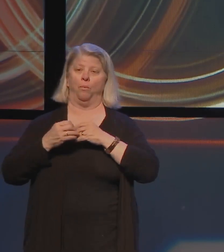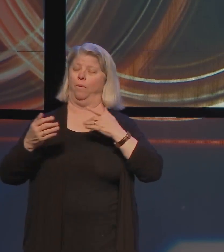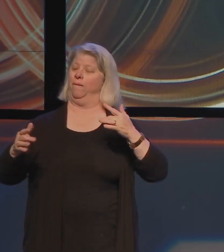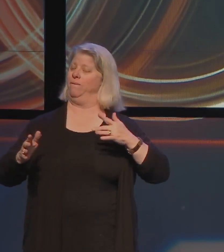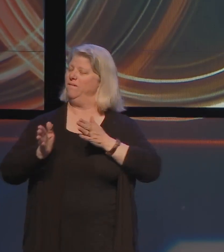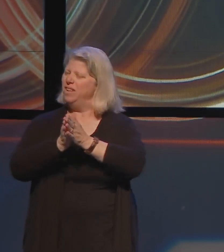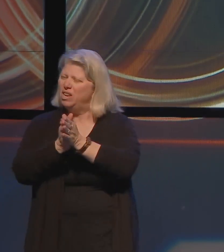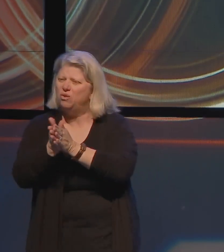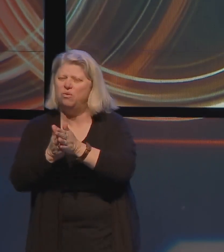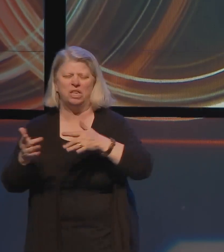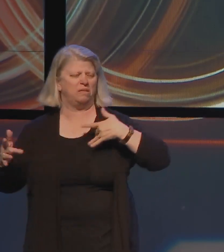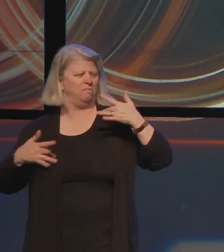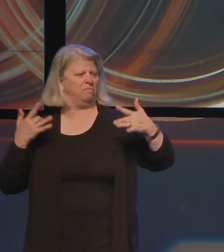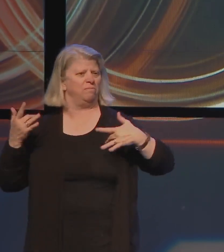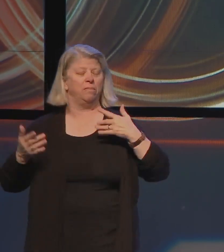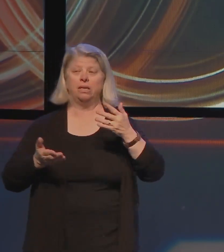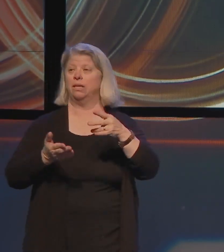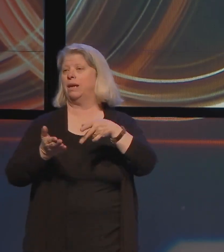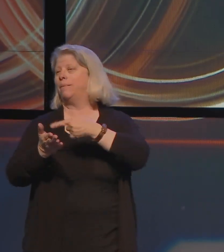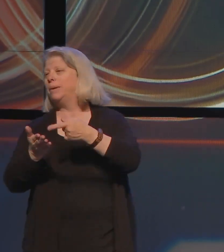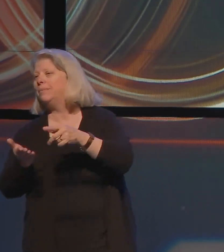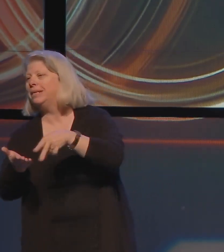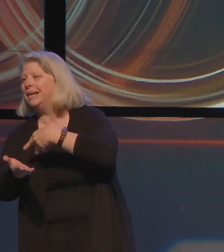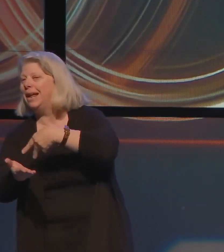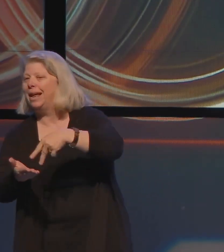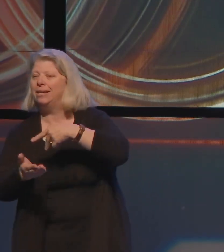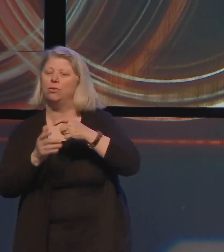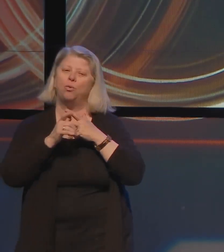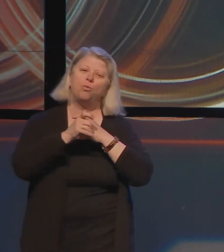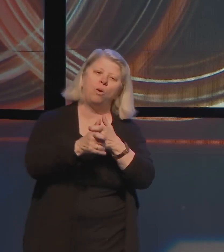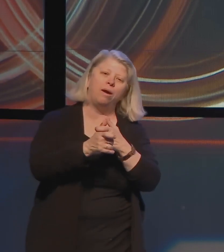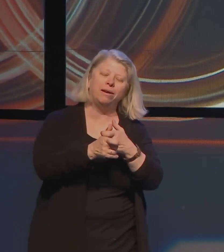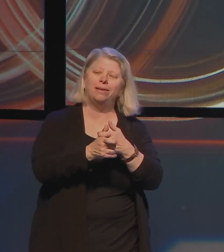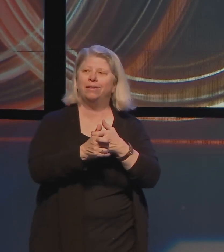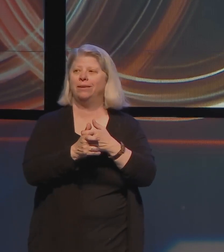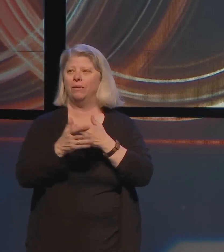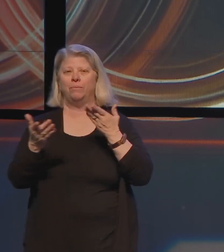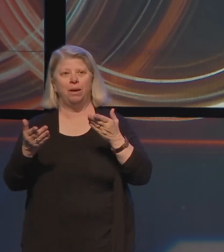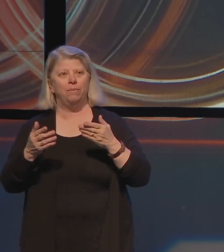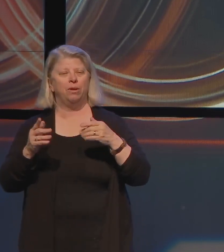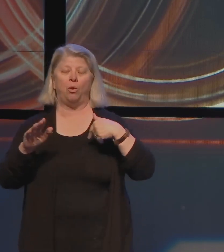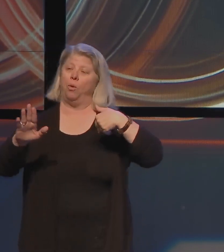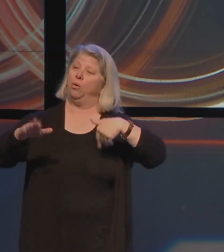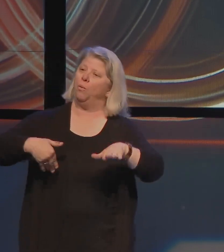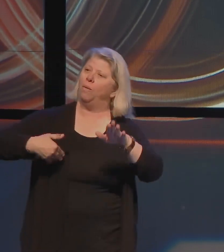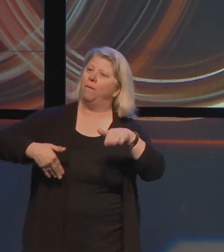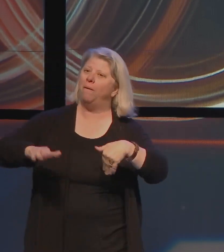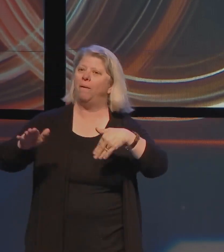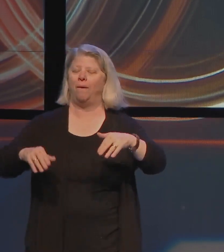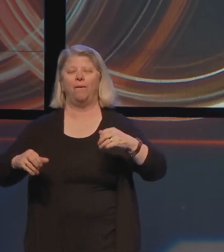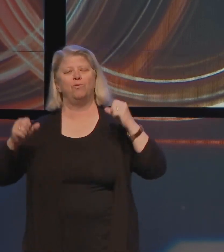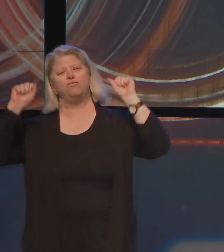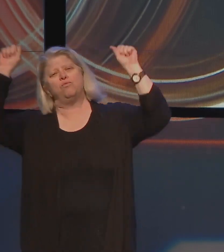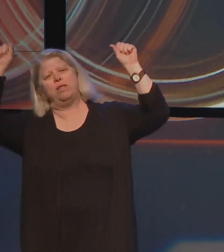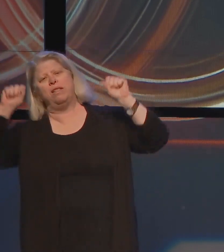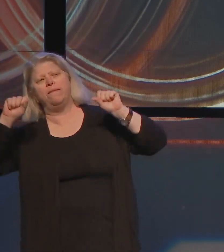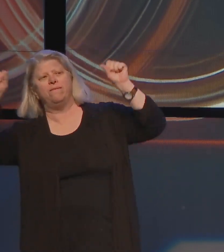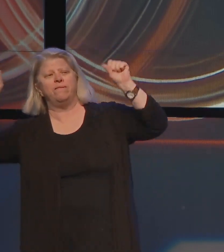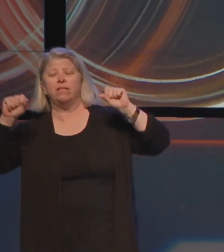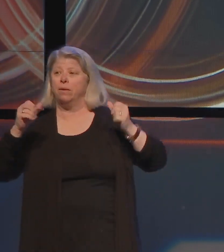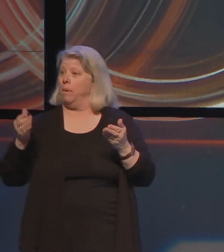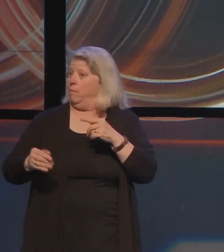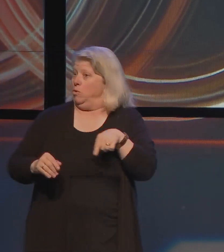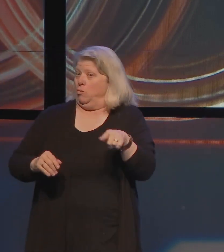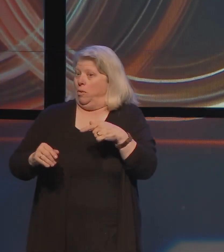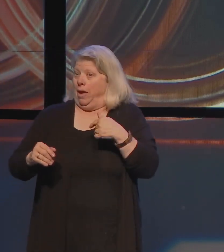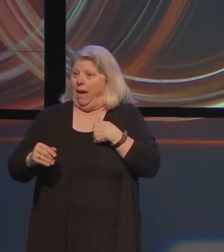vigorous? So for some that might be dancing, or it could be running, or maybe going on a brisk walk, or lifting weights, or you might have